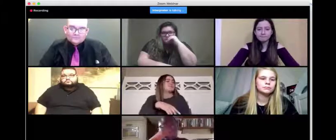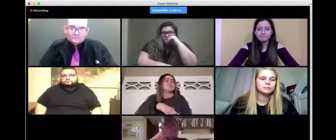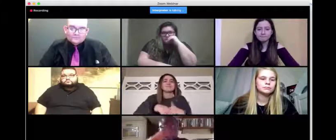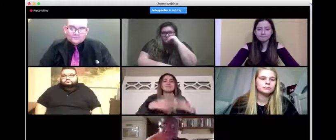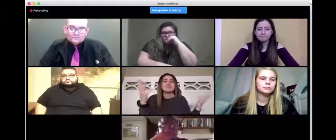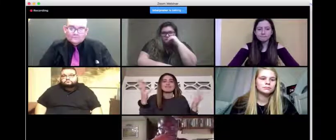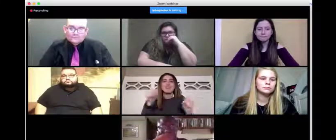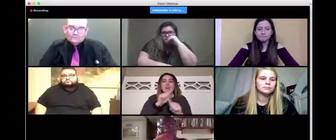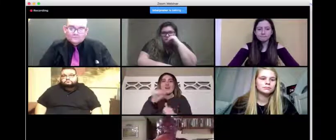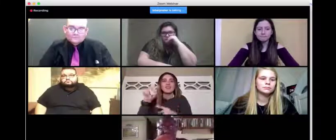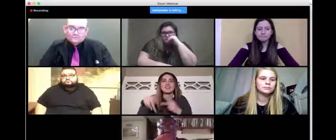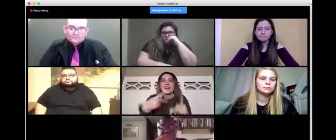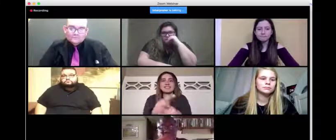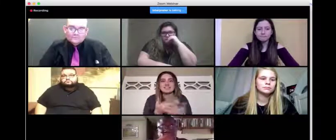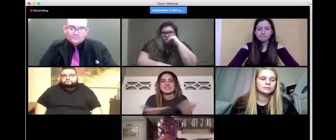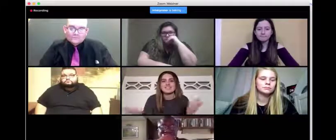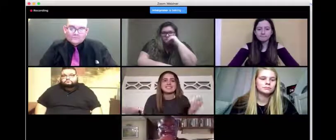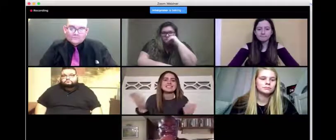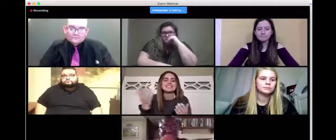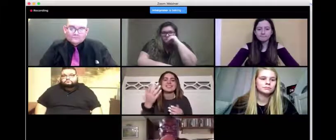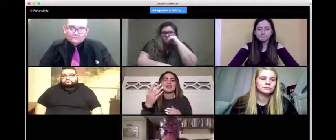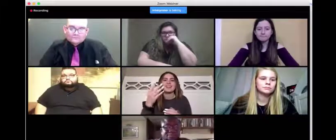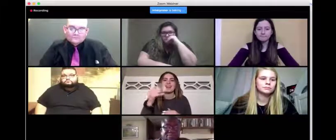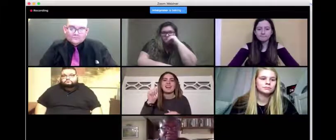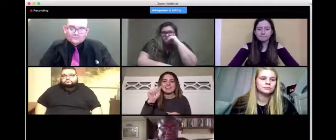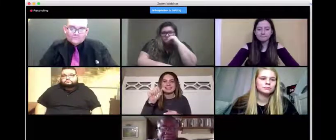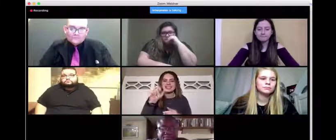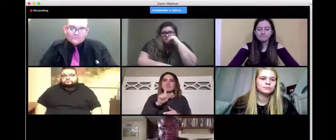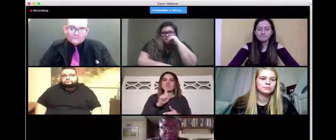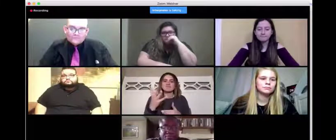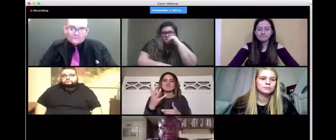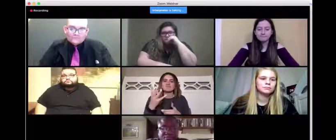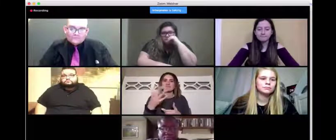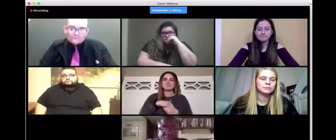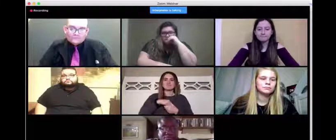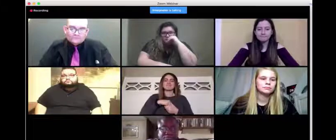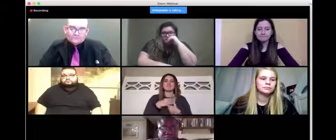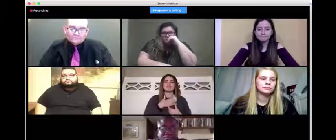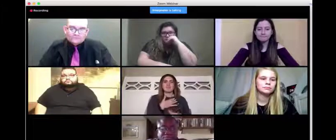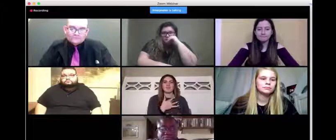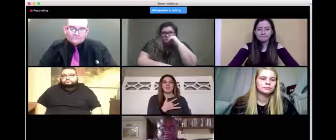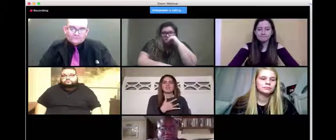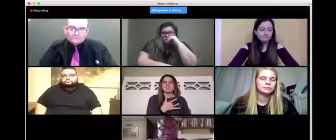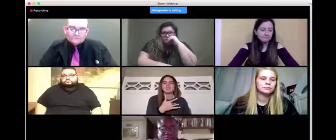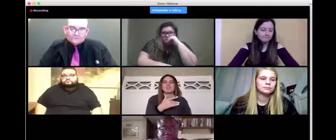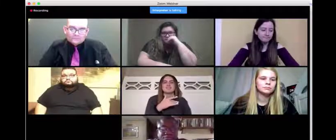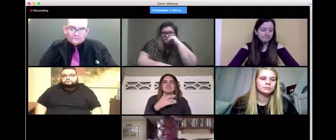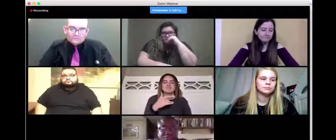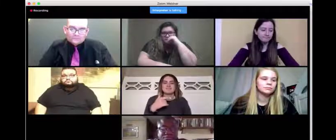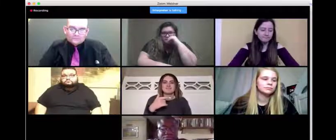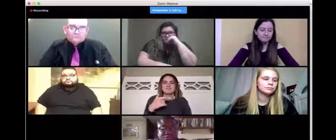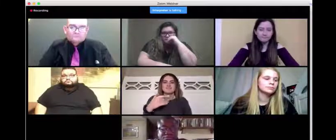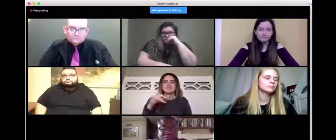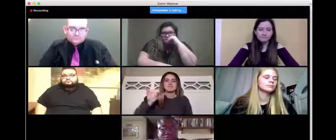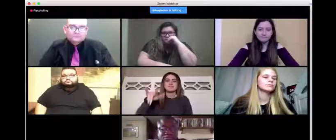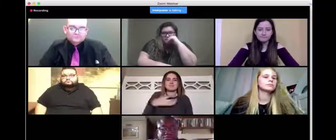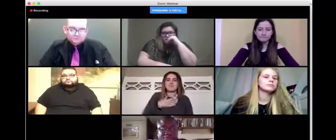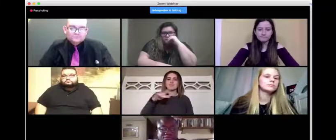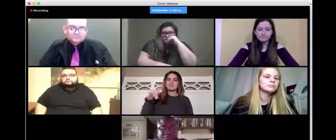I have embraced that. It's really a part of my heart and soul. And it is my first language, my native language. So I can